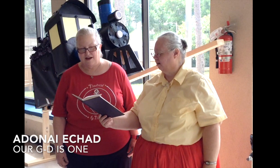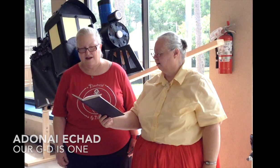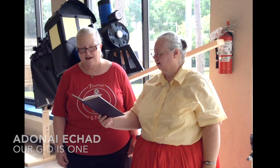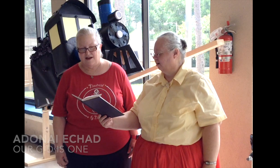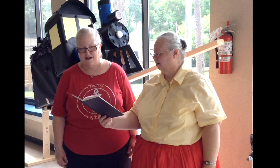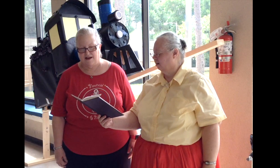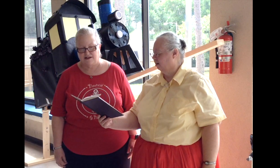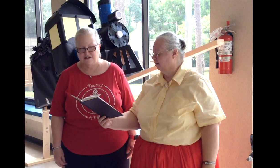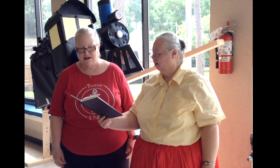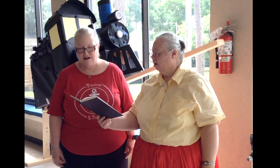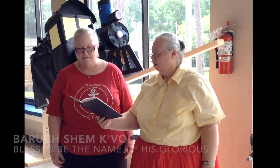Echad,